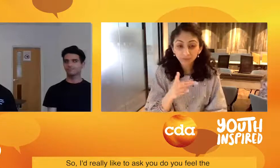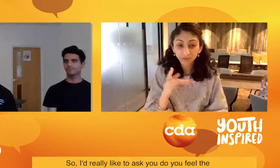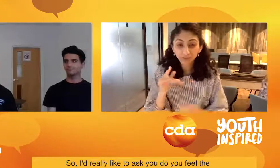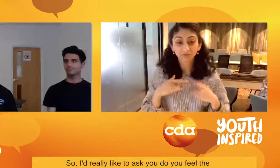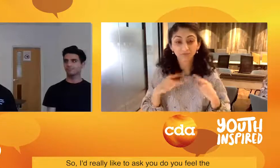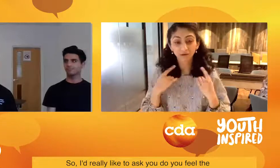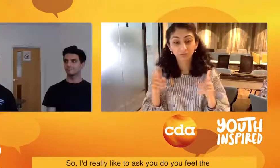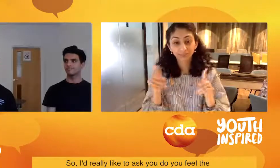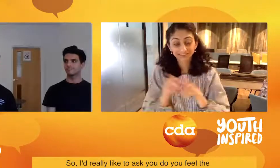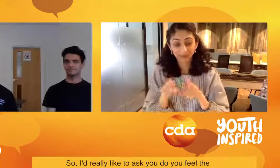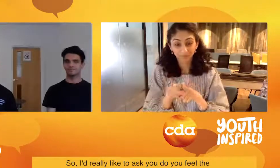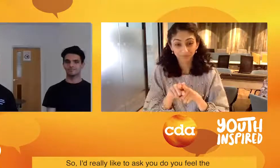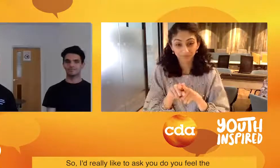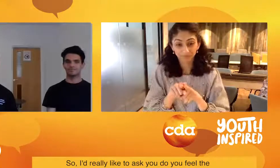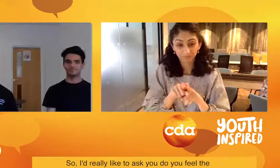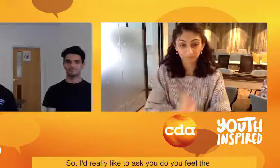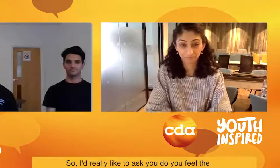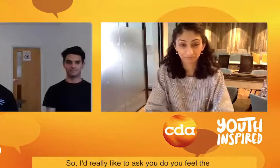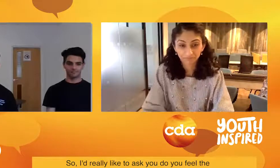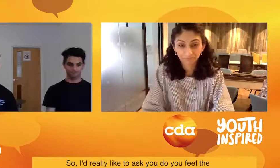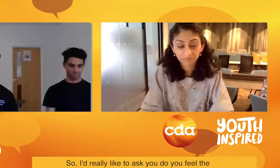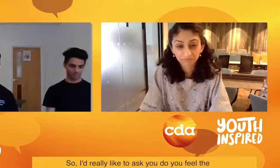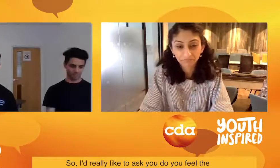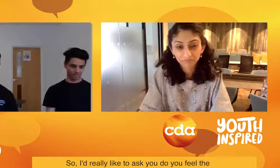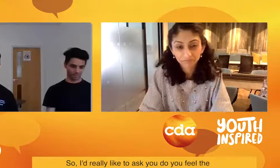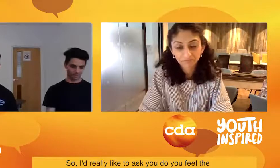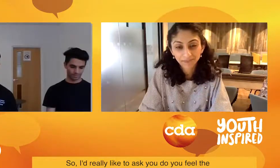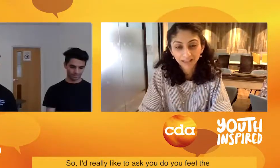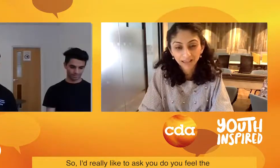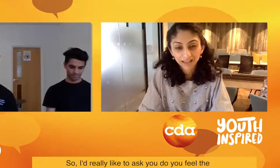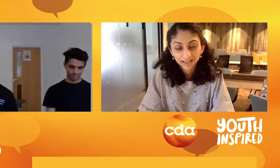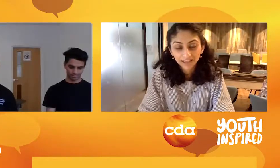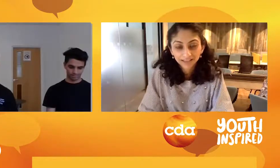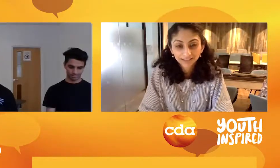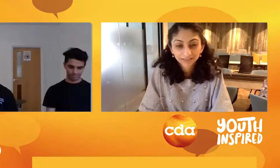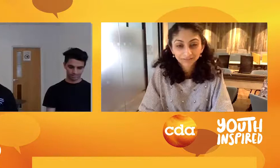So I'd really like to ask you, do you feel the same?